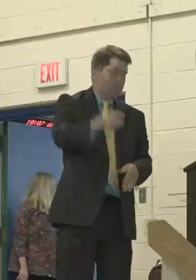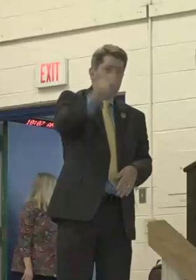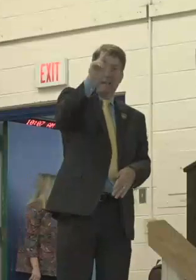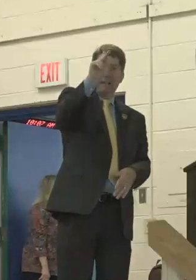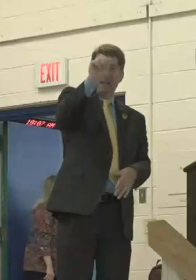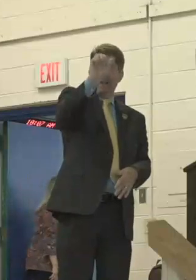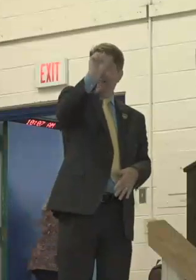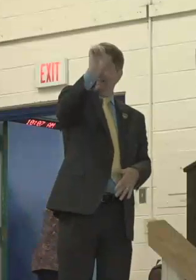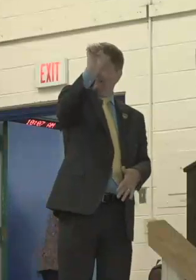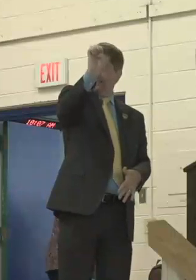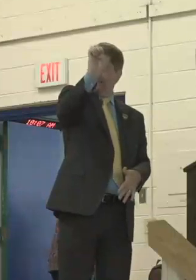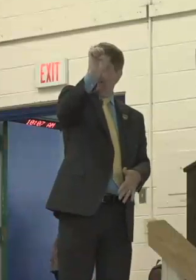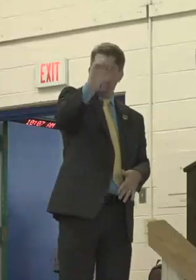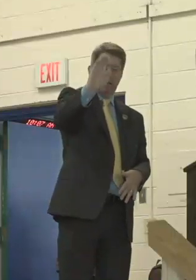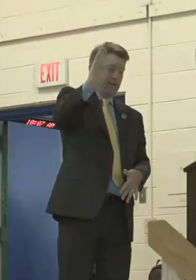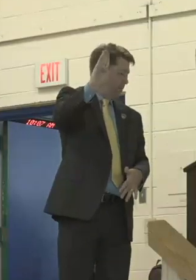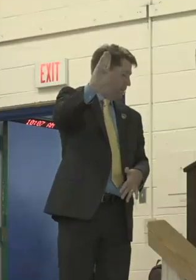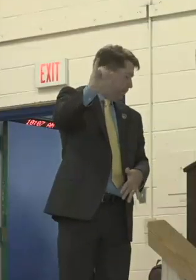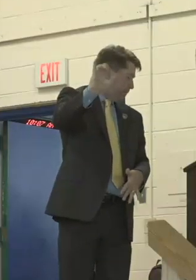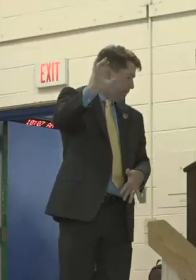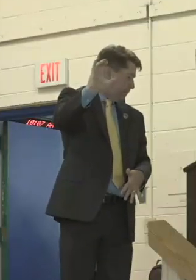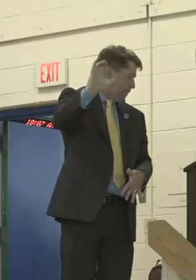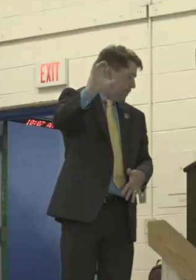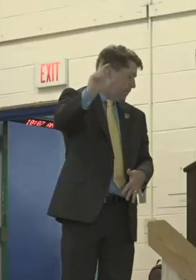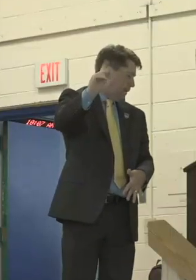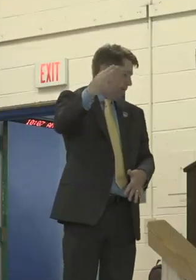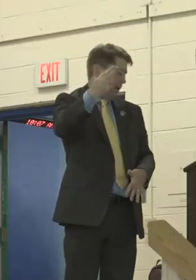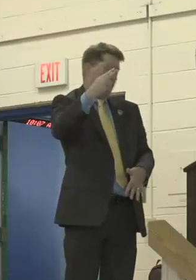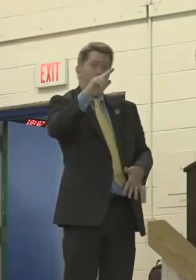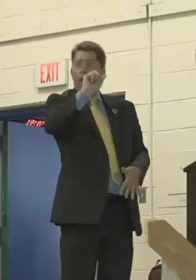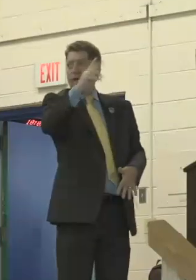reading. And this goes to Case Bakakis.